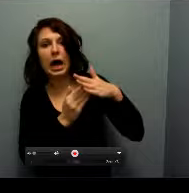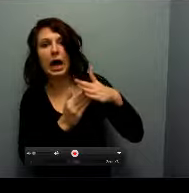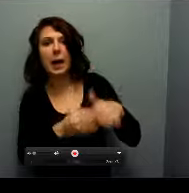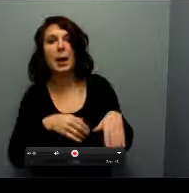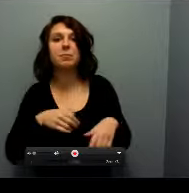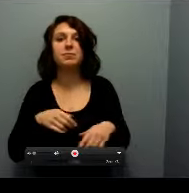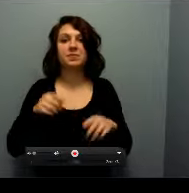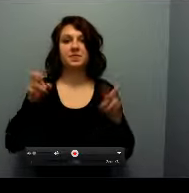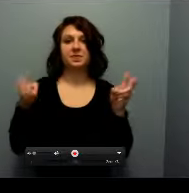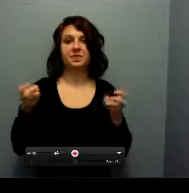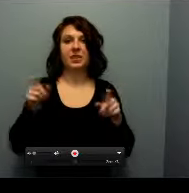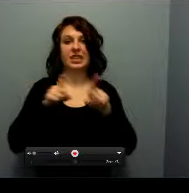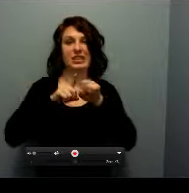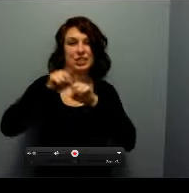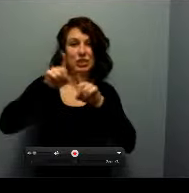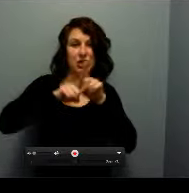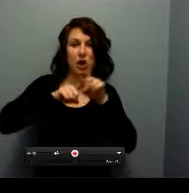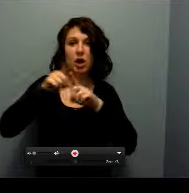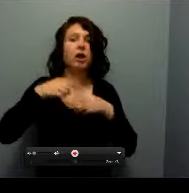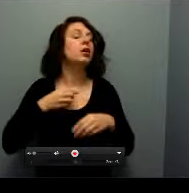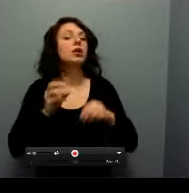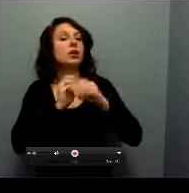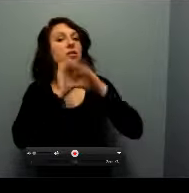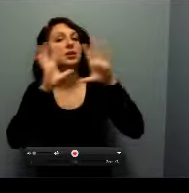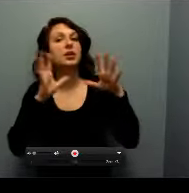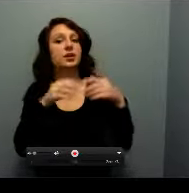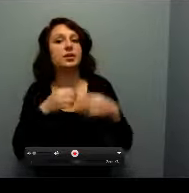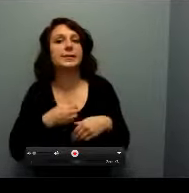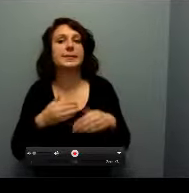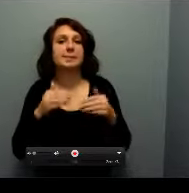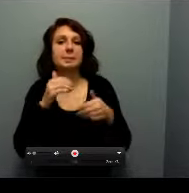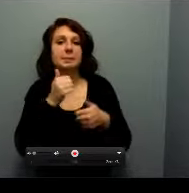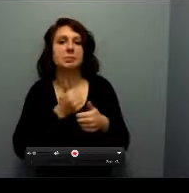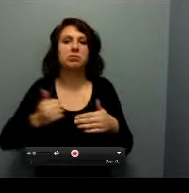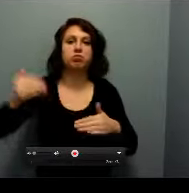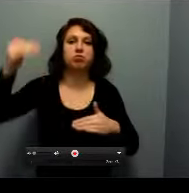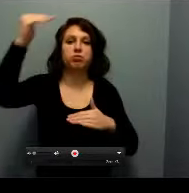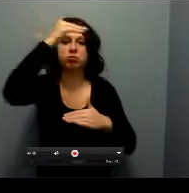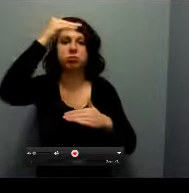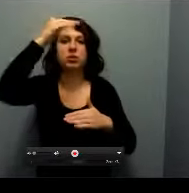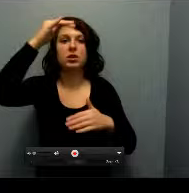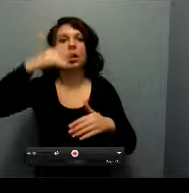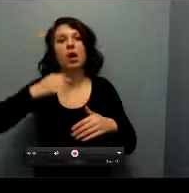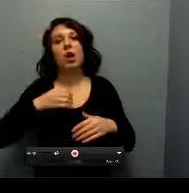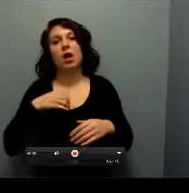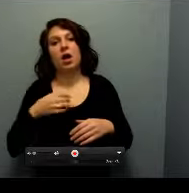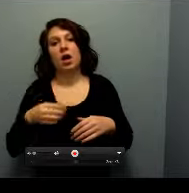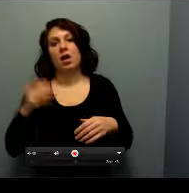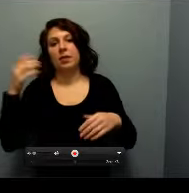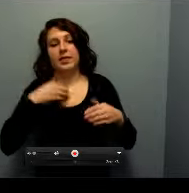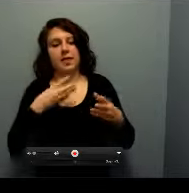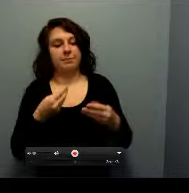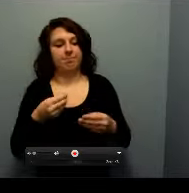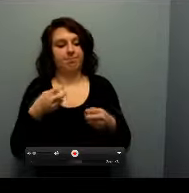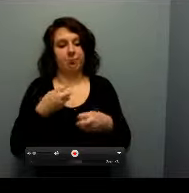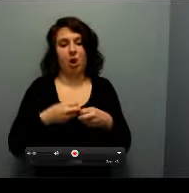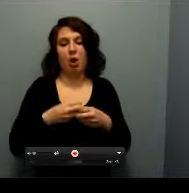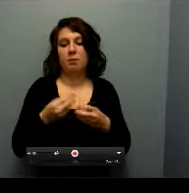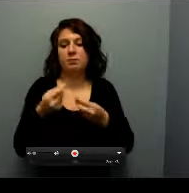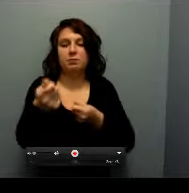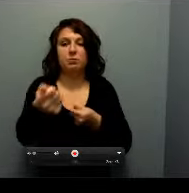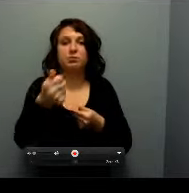who's clearly superior. They made significant changes. They solved problems. They